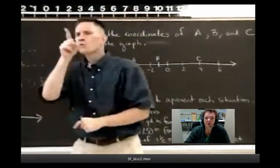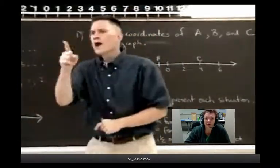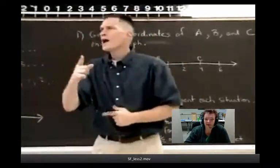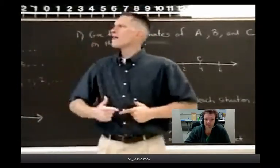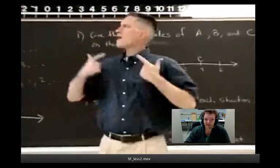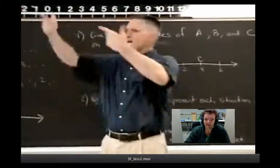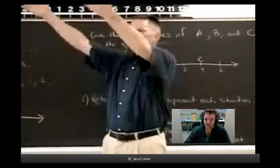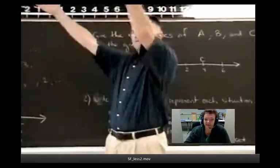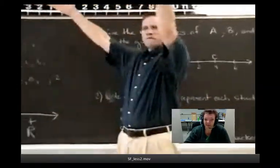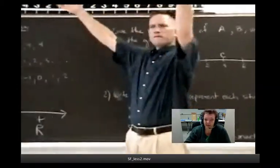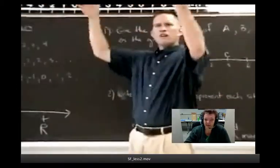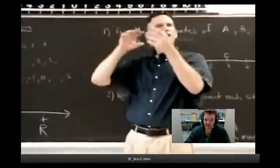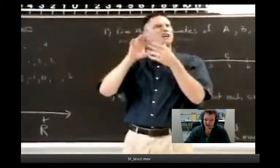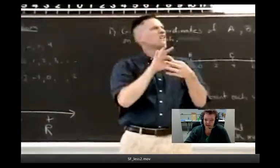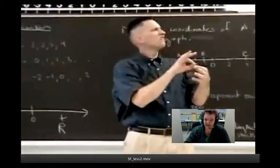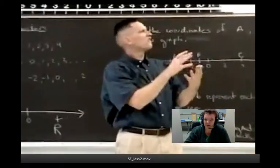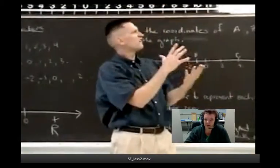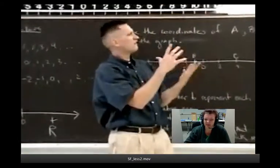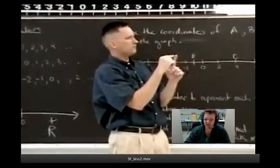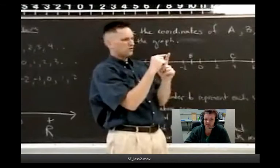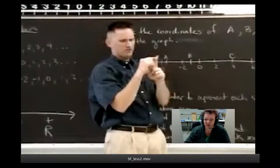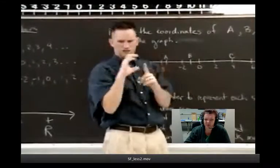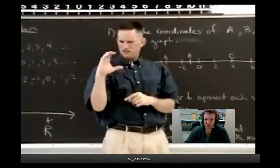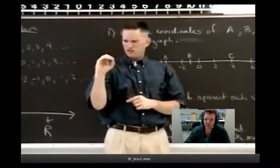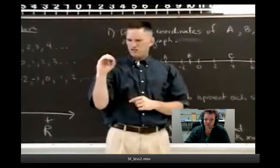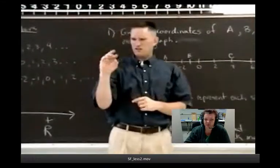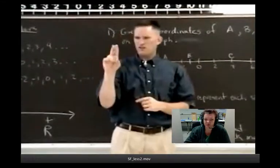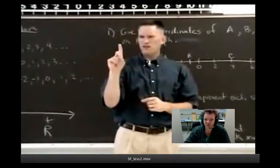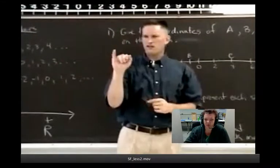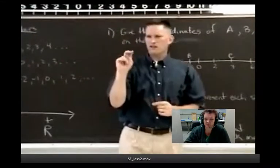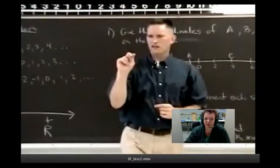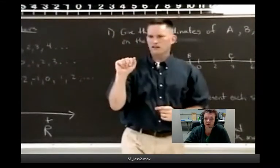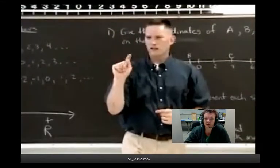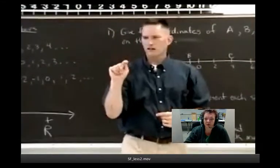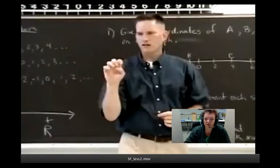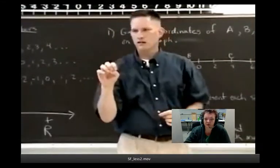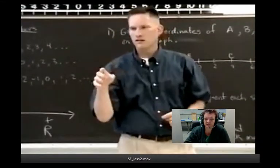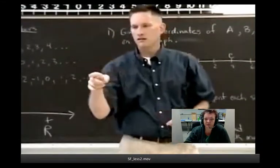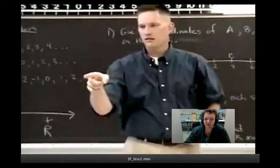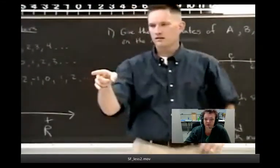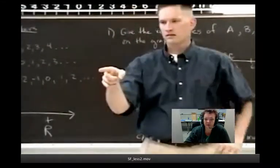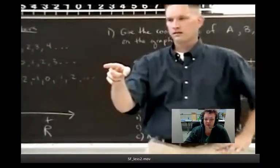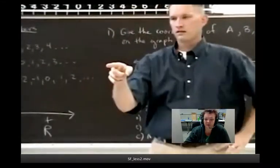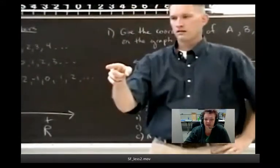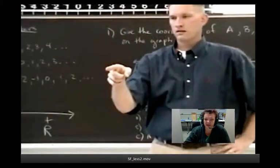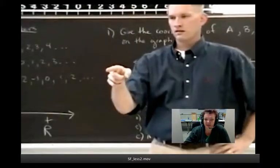Right, that's a math example. We're going to set that aside. But think in terms of, the real world. Give me an